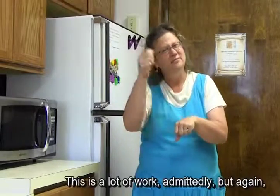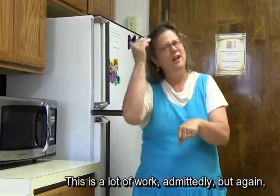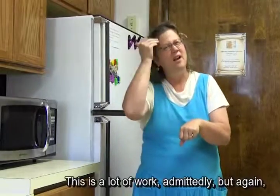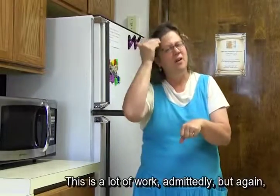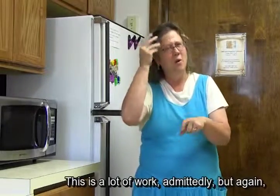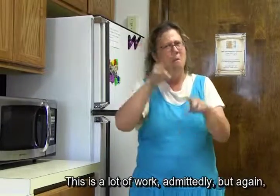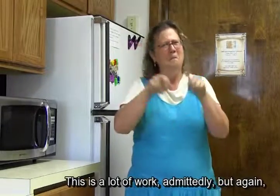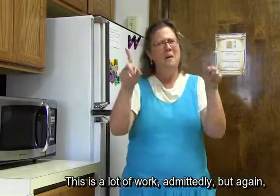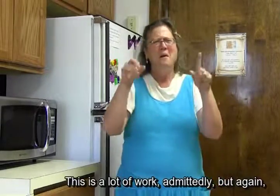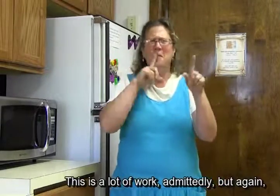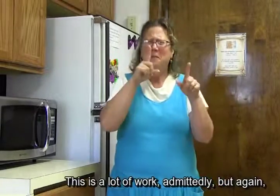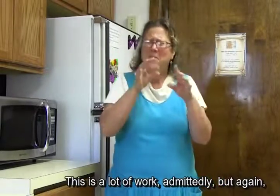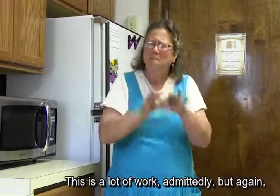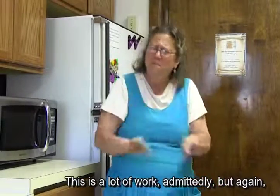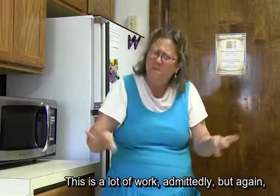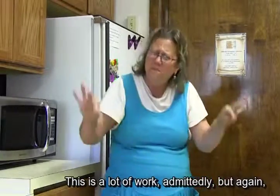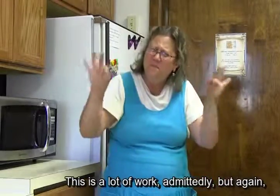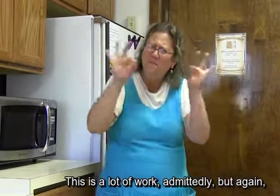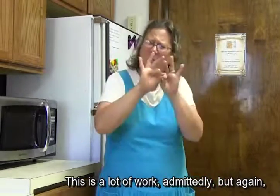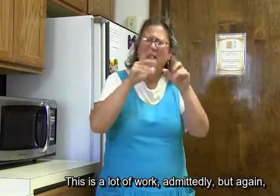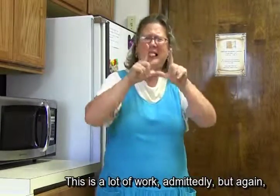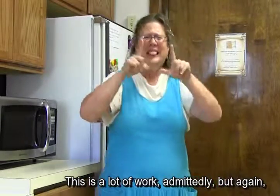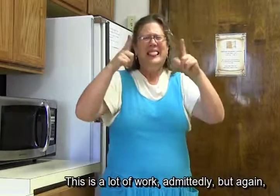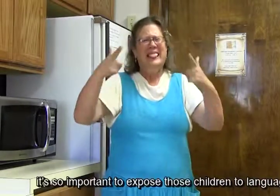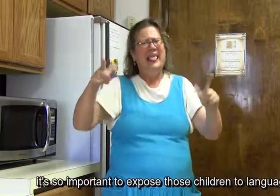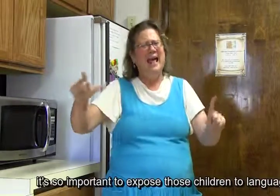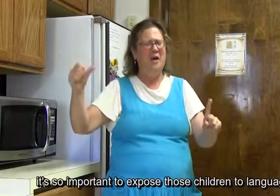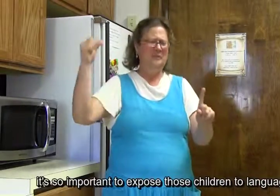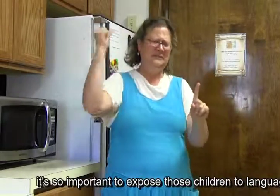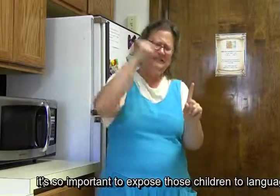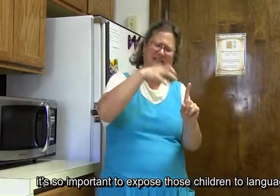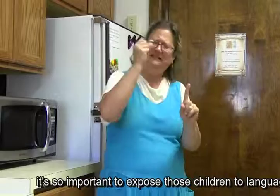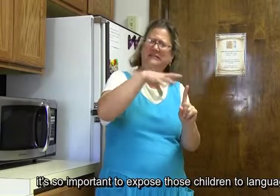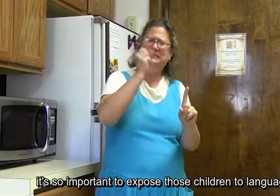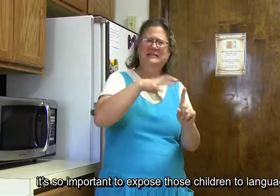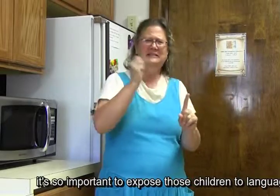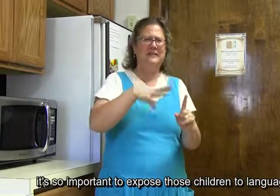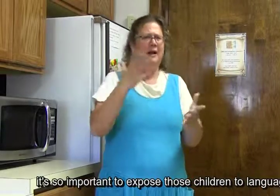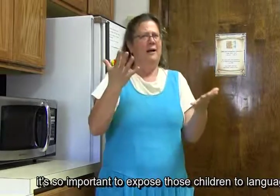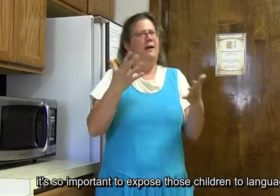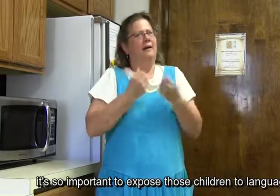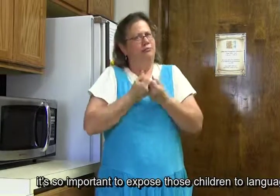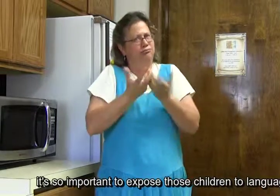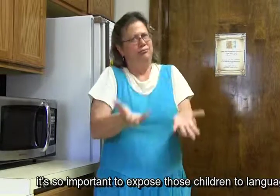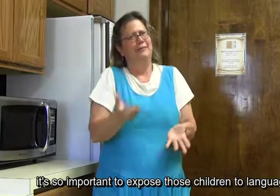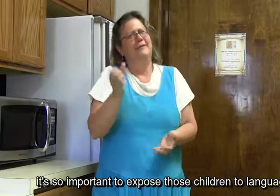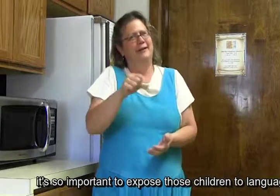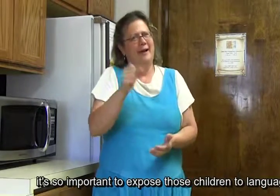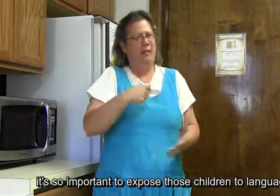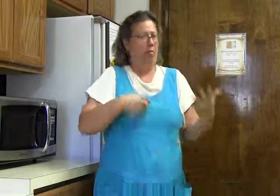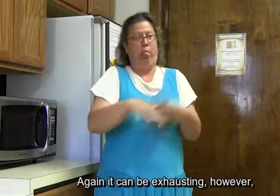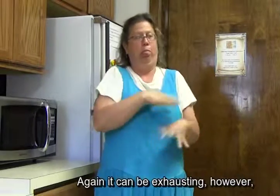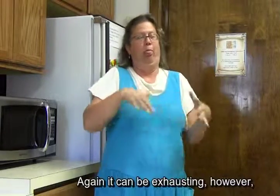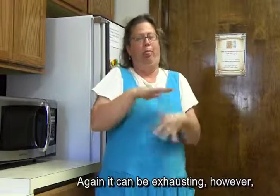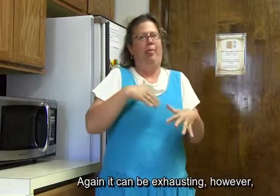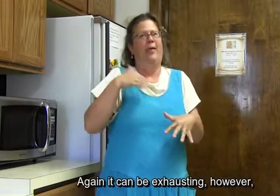This was a lot of work, admittedly. But again, it's so important to expose those children to language. And again, it can